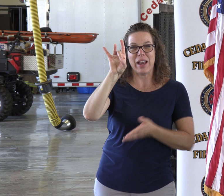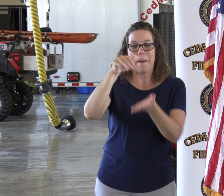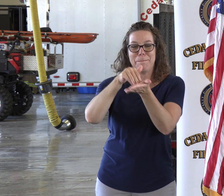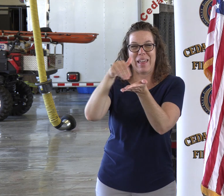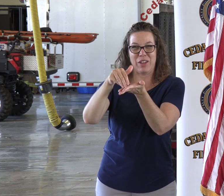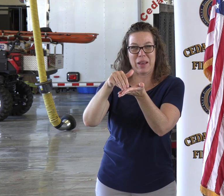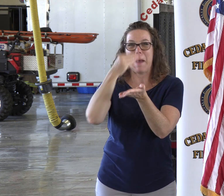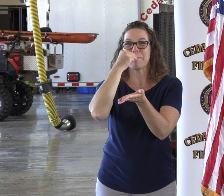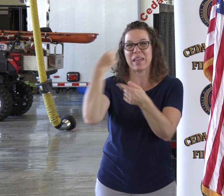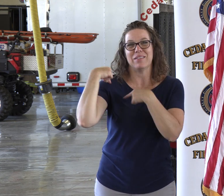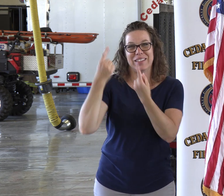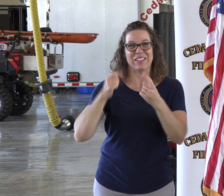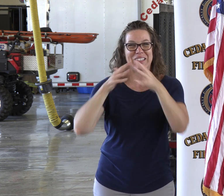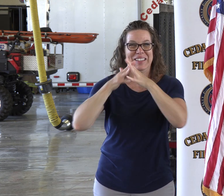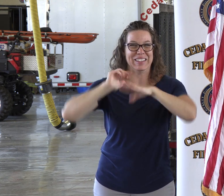meal since our inception.